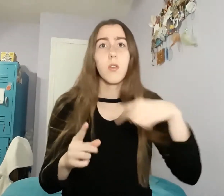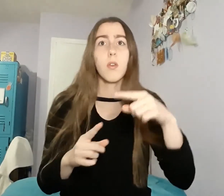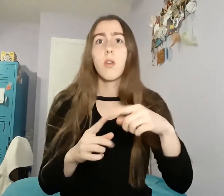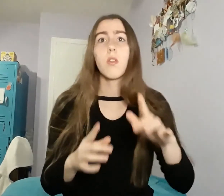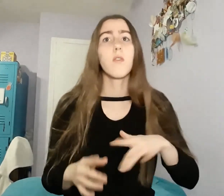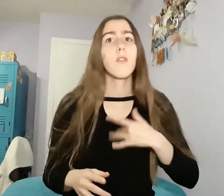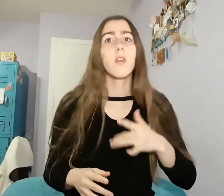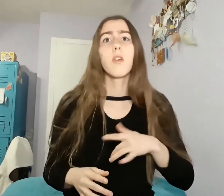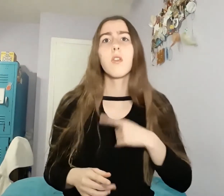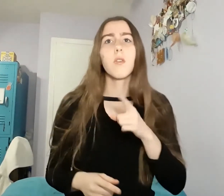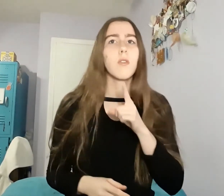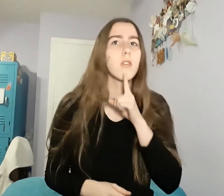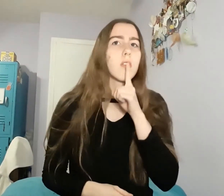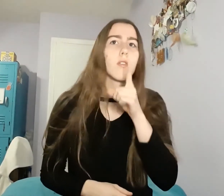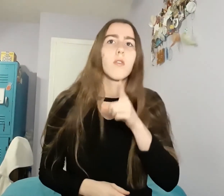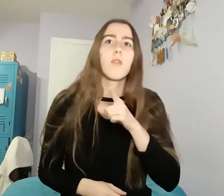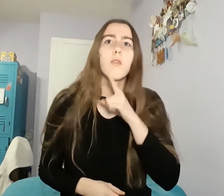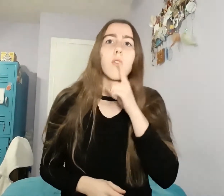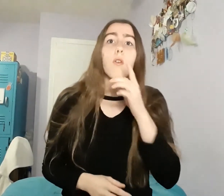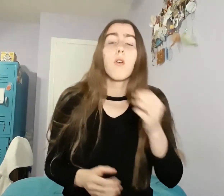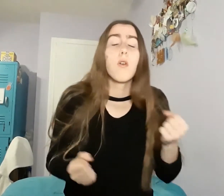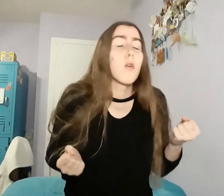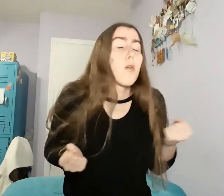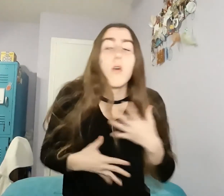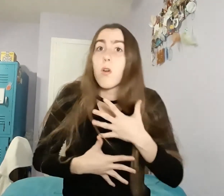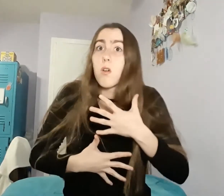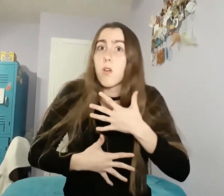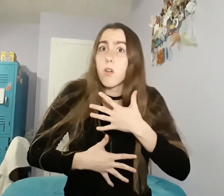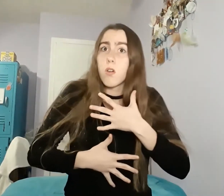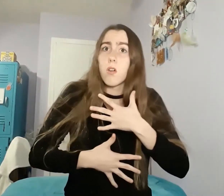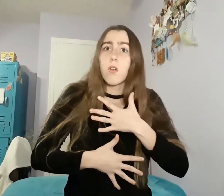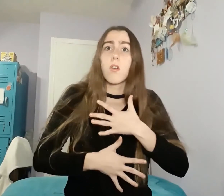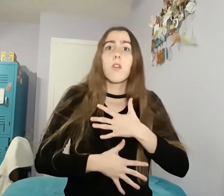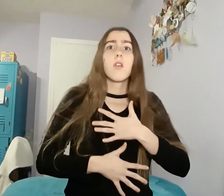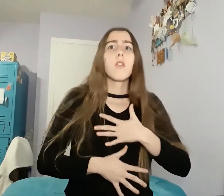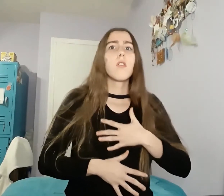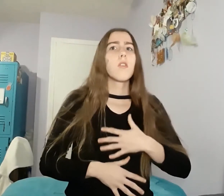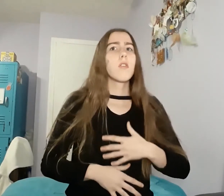when I find myself all alone and